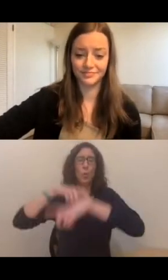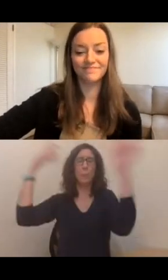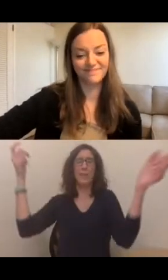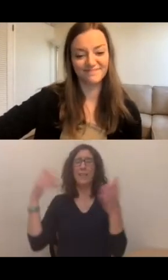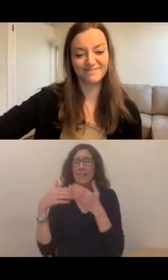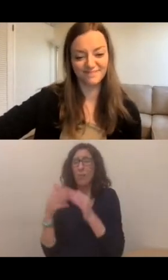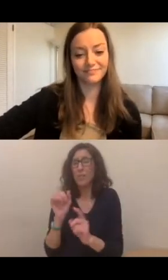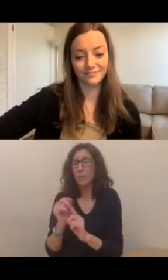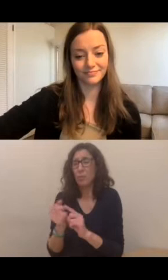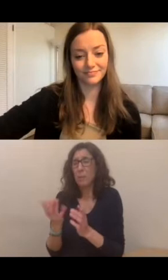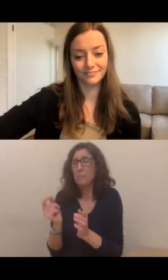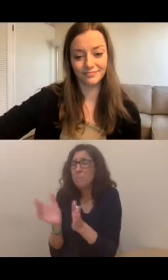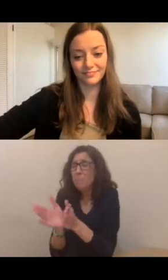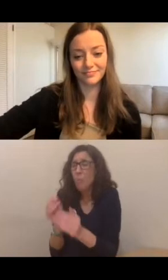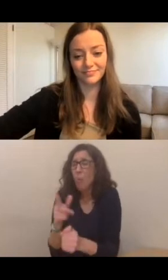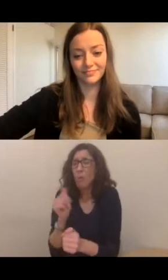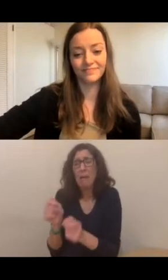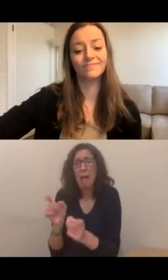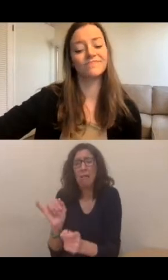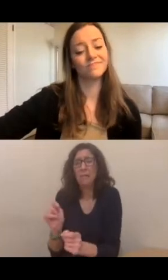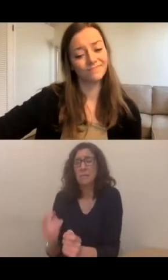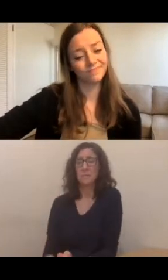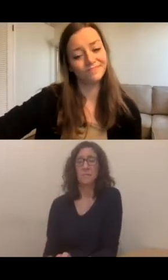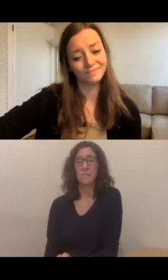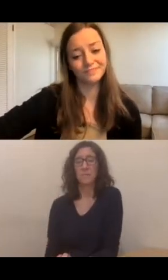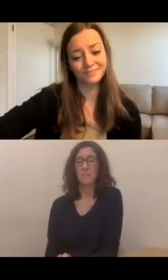is really small and can be easily handled.